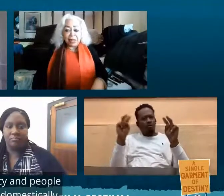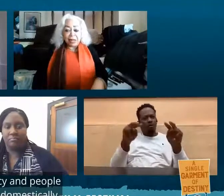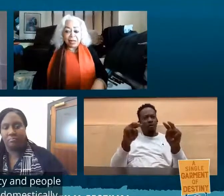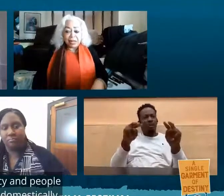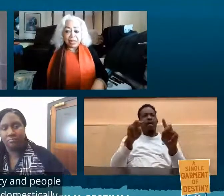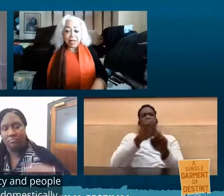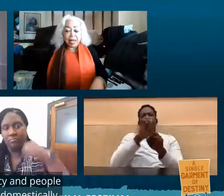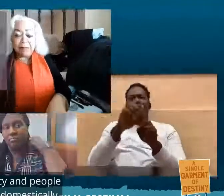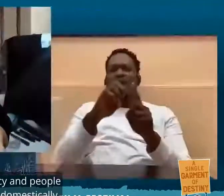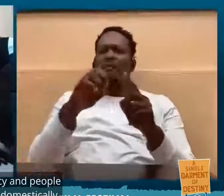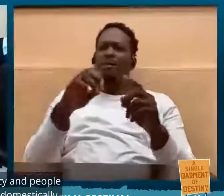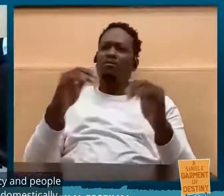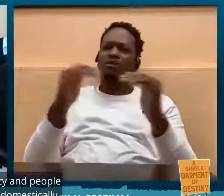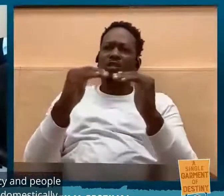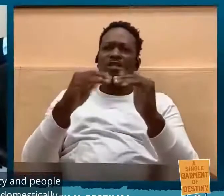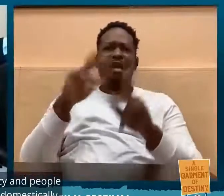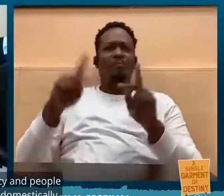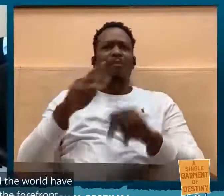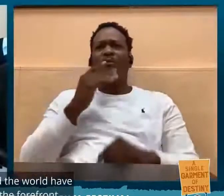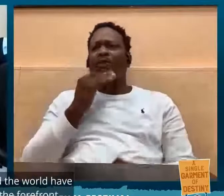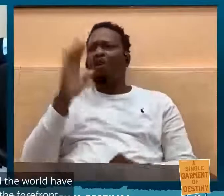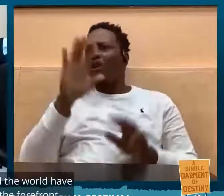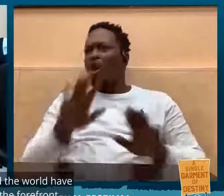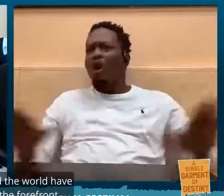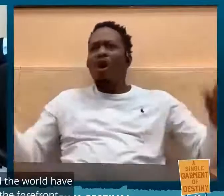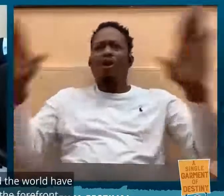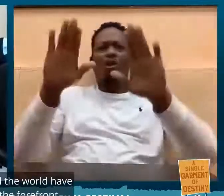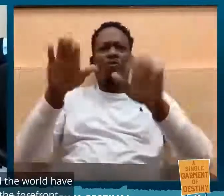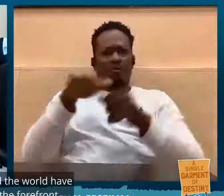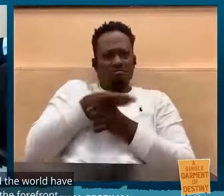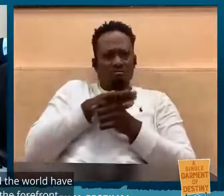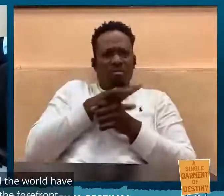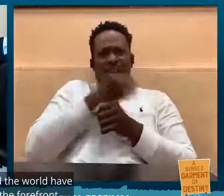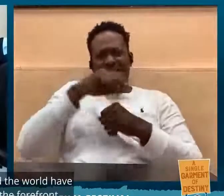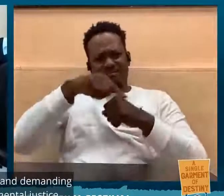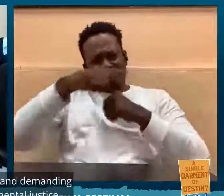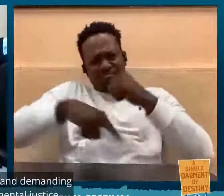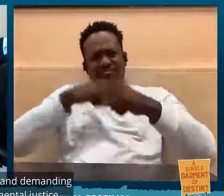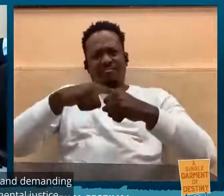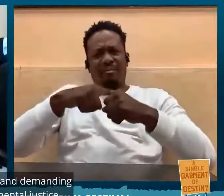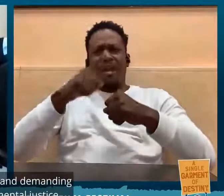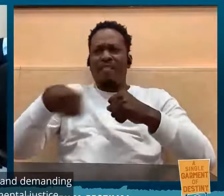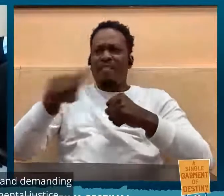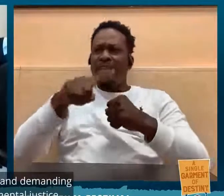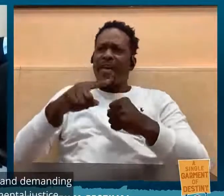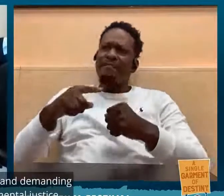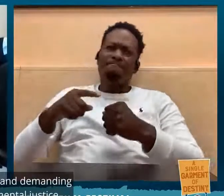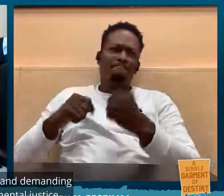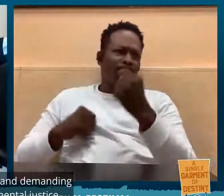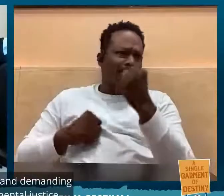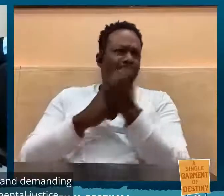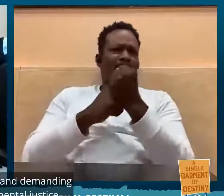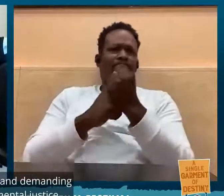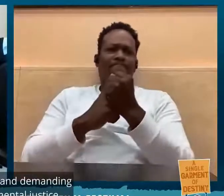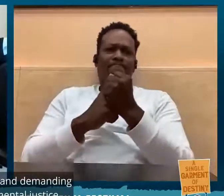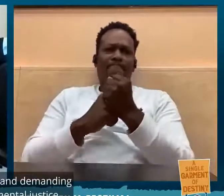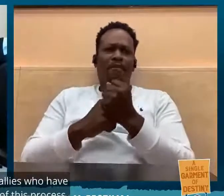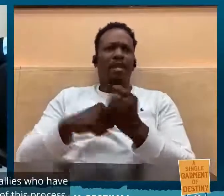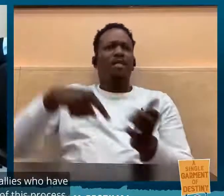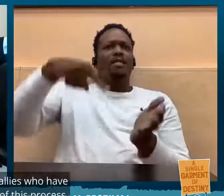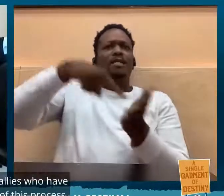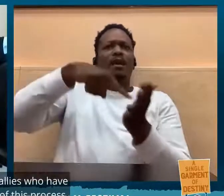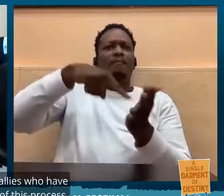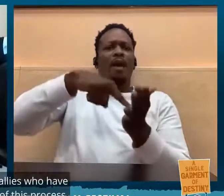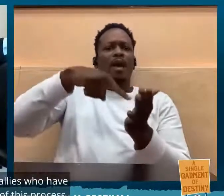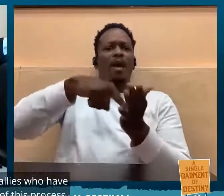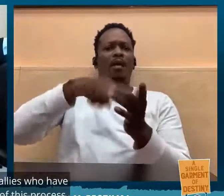as a policy, and people of color domestically and around the world have been in the forefront of pushing and demanding environmental justice,